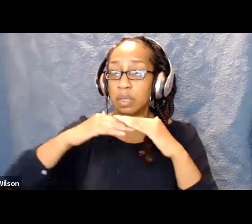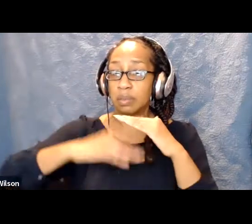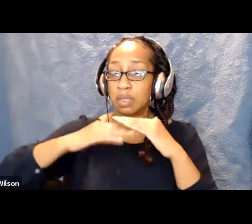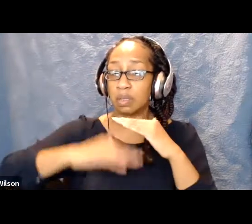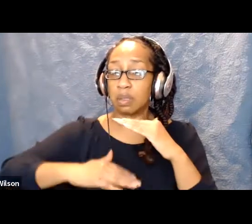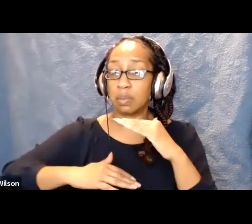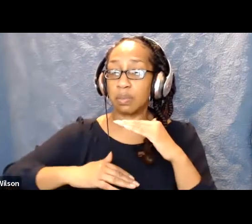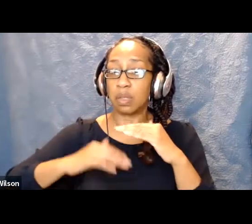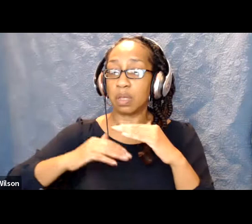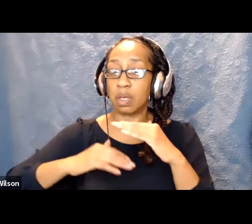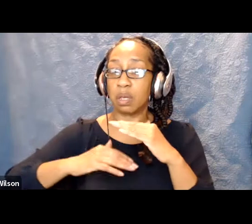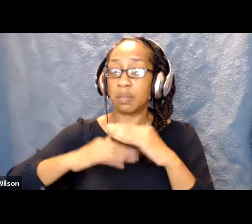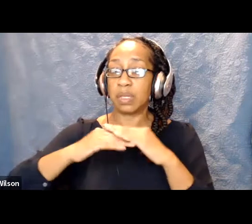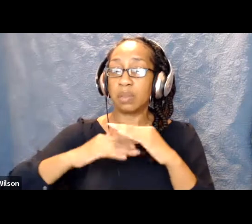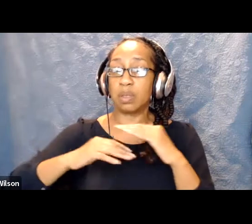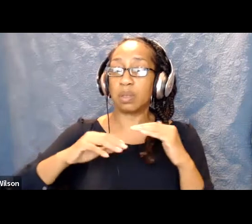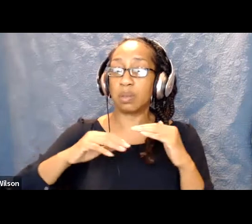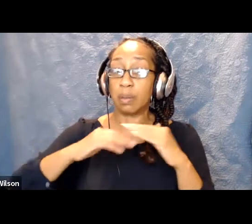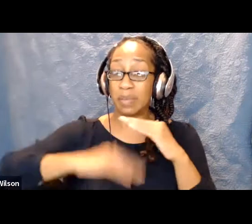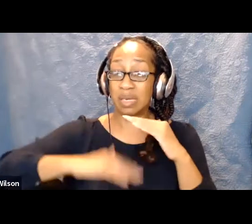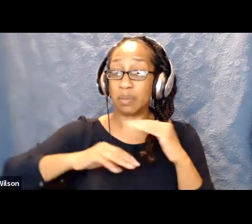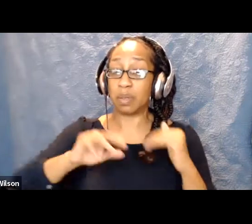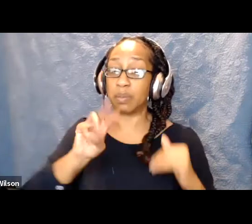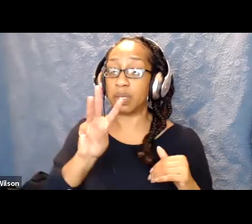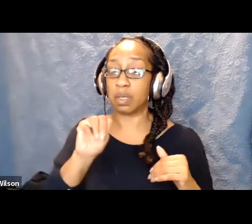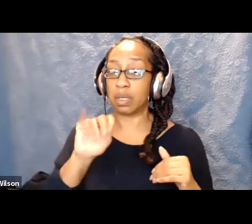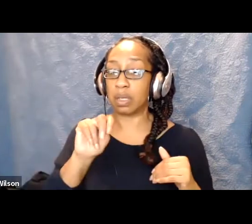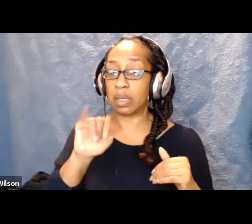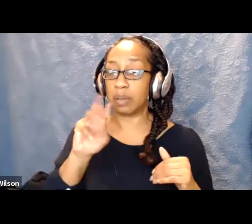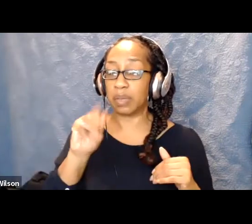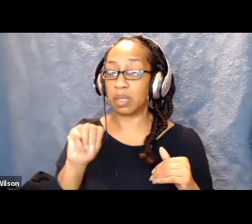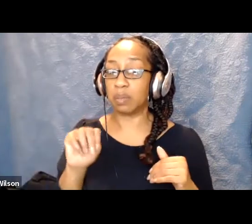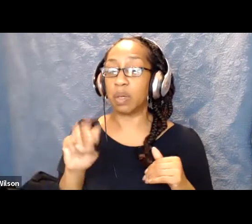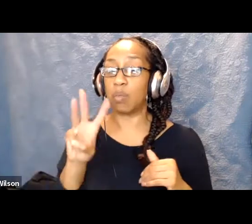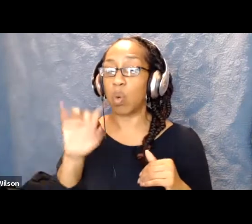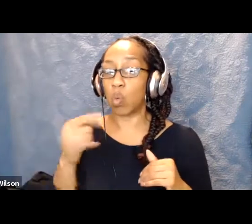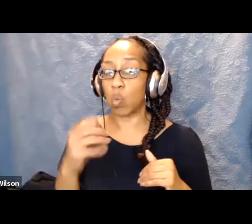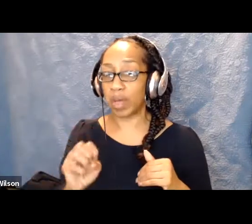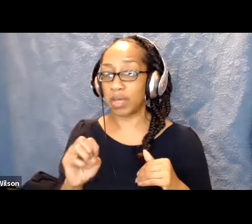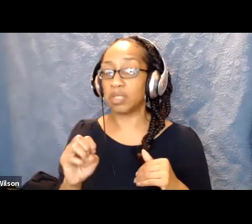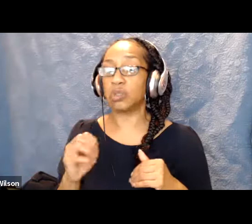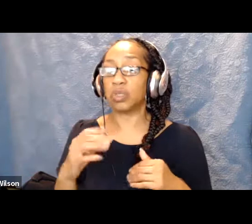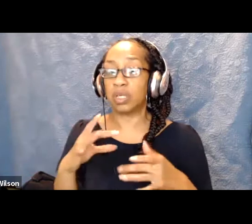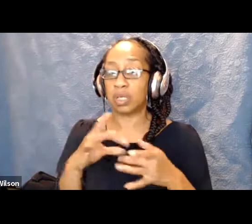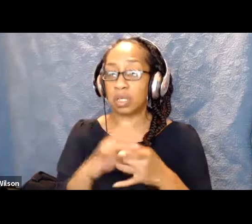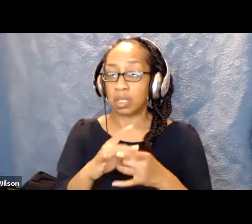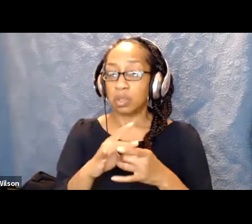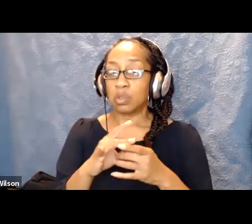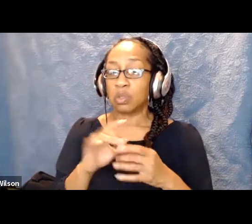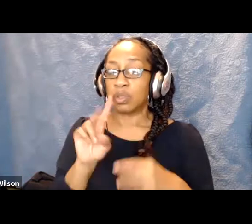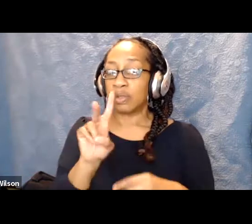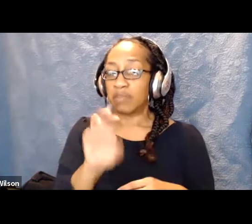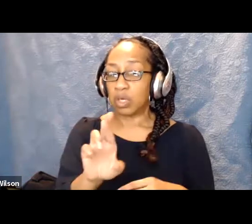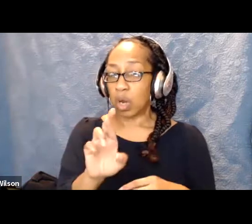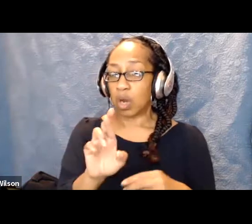made connections with VR programs in their states in order that they can